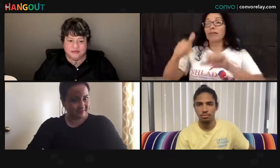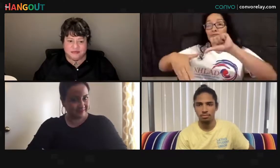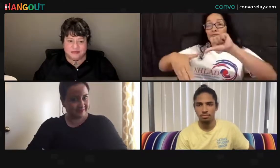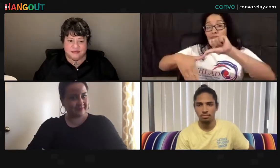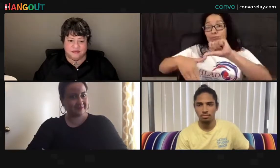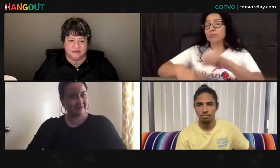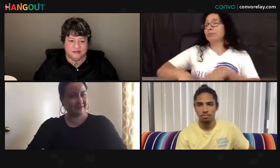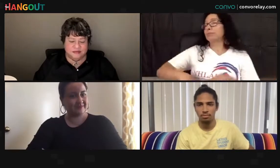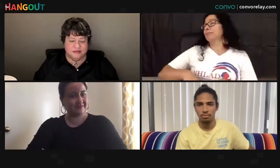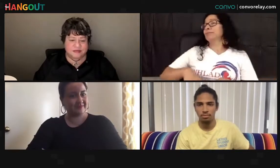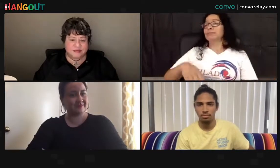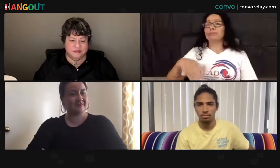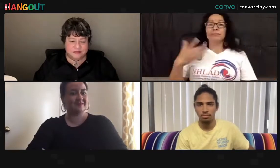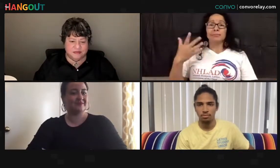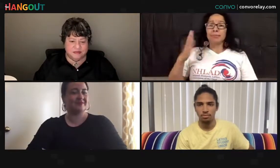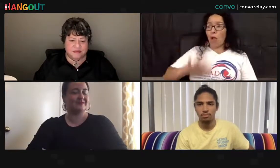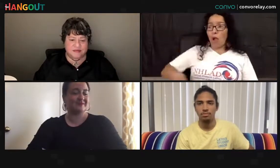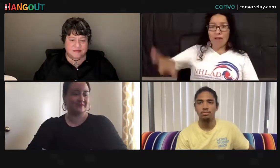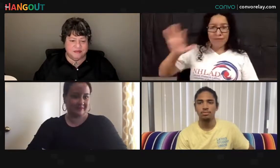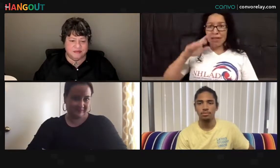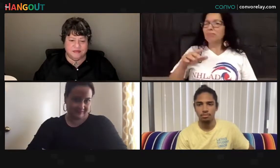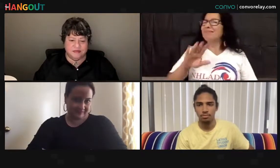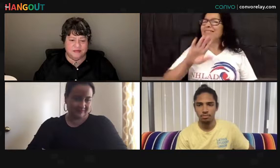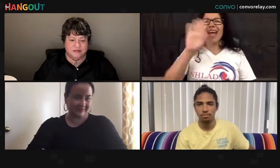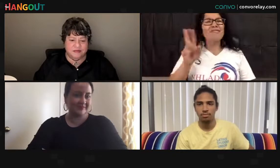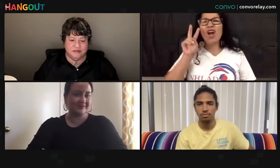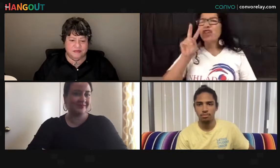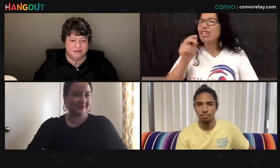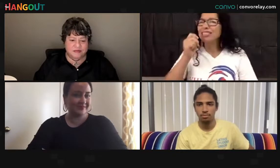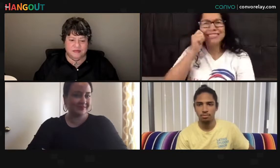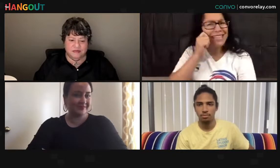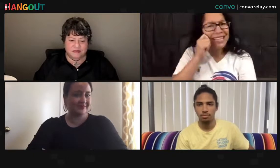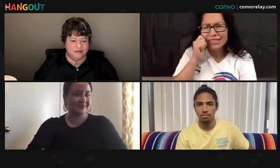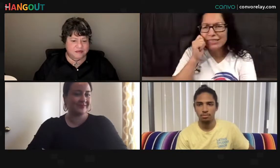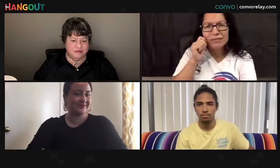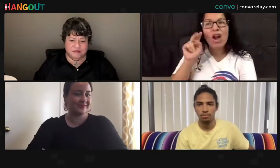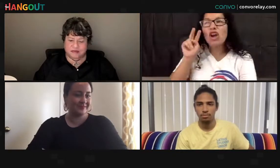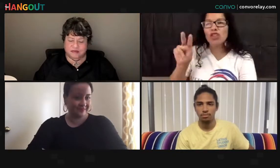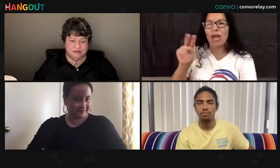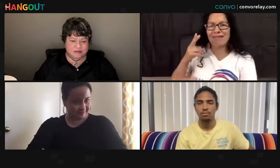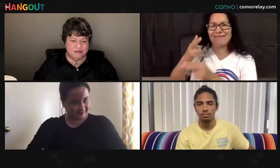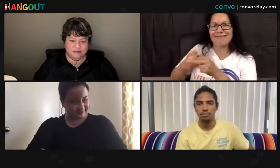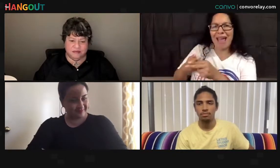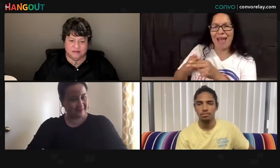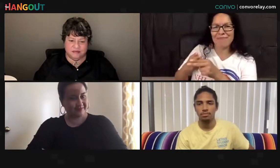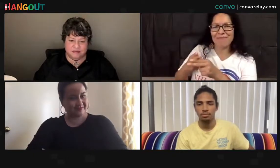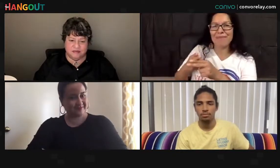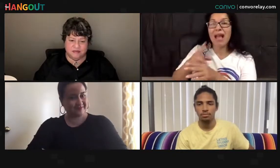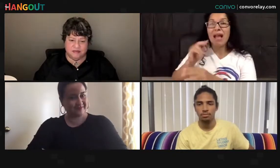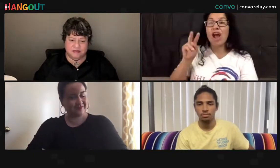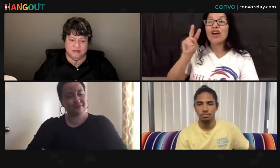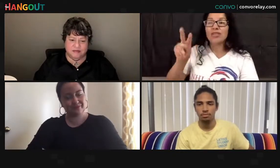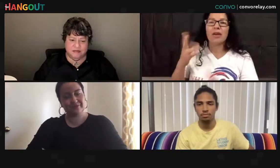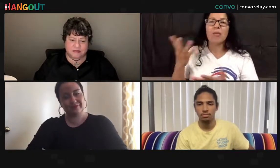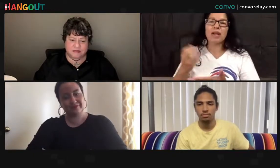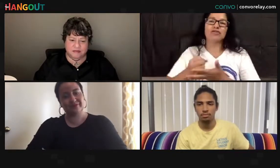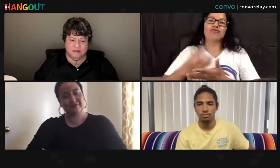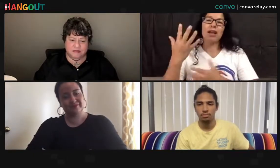look at their skin tone. Now, you go to Central or South America, you never look at the skin. You look at the